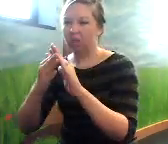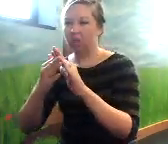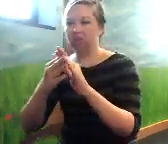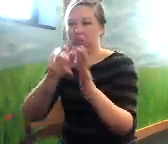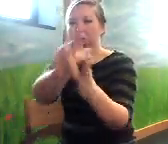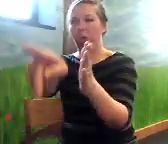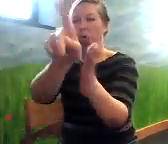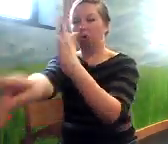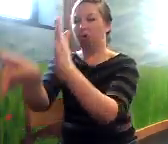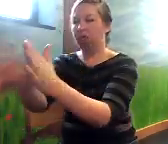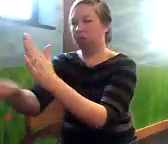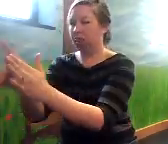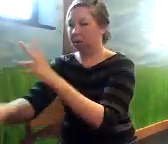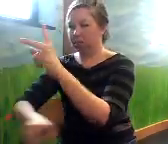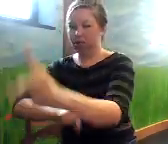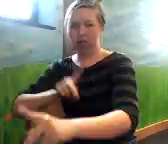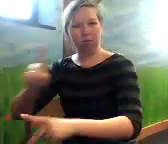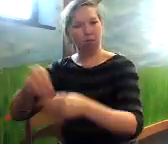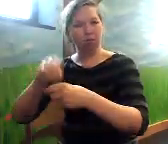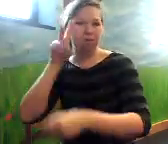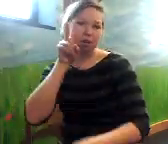It's also when we start hearing first about